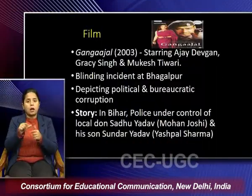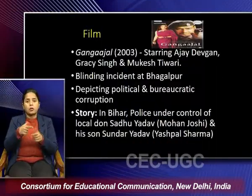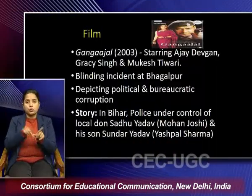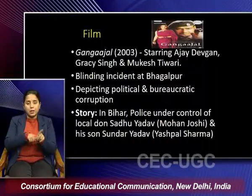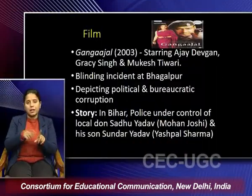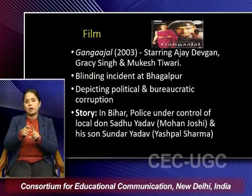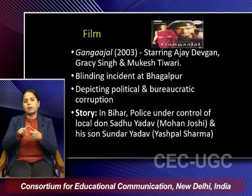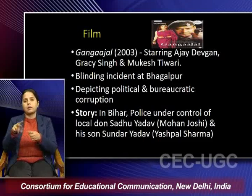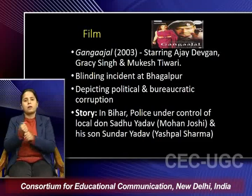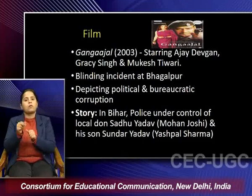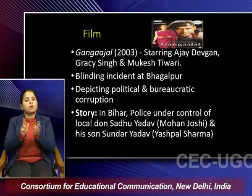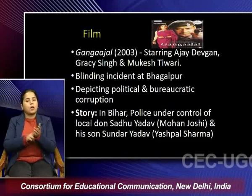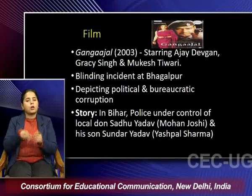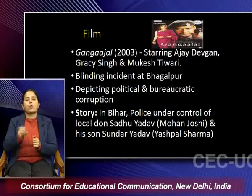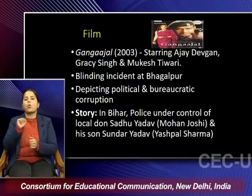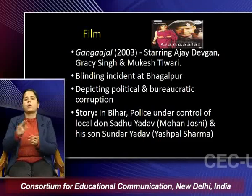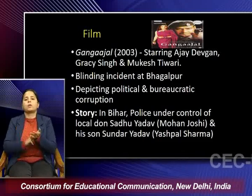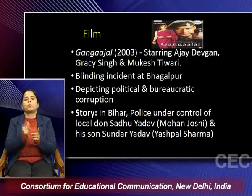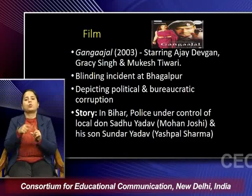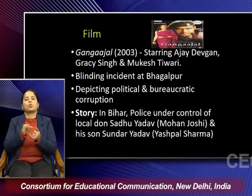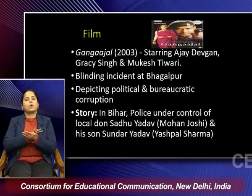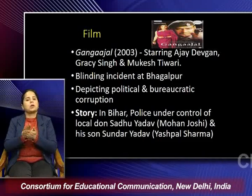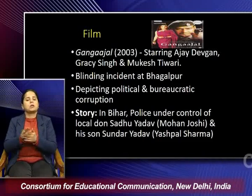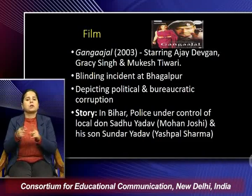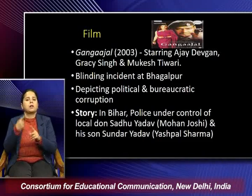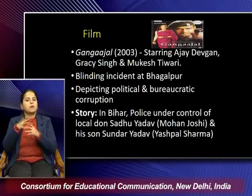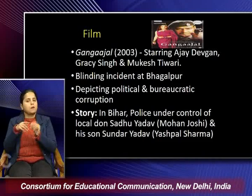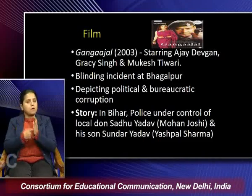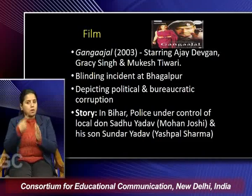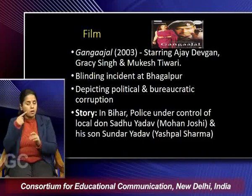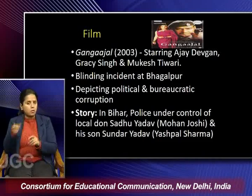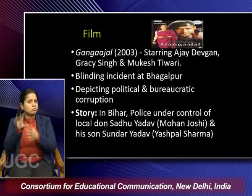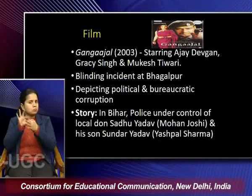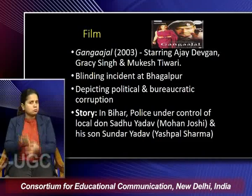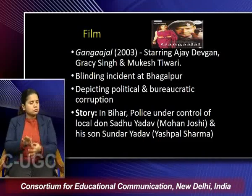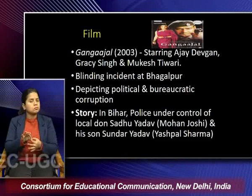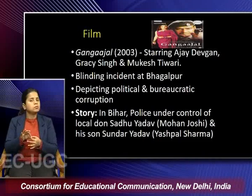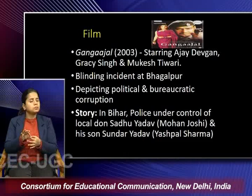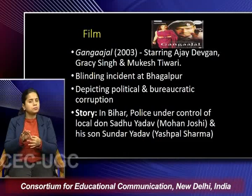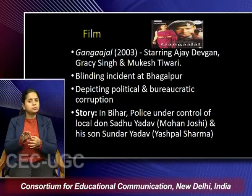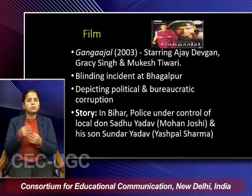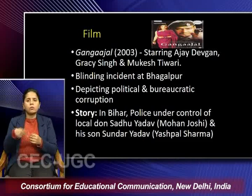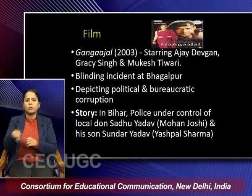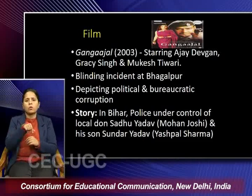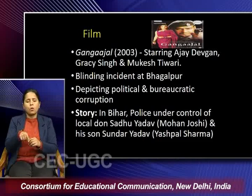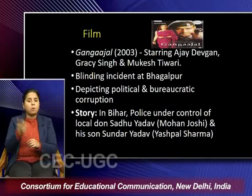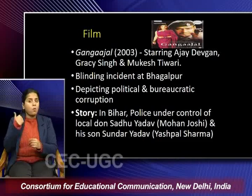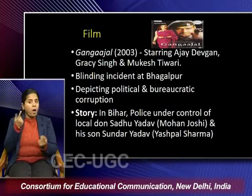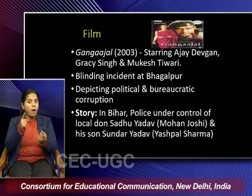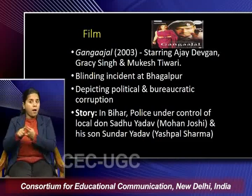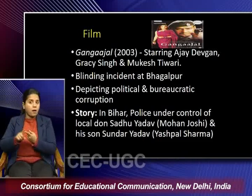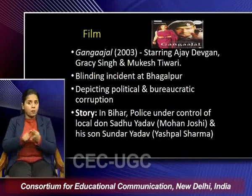Singh and Mukesh Tiwari, and it relates to the blinding incident